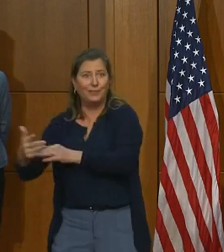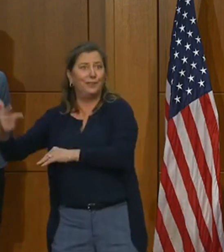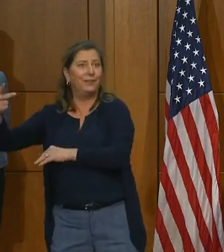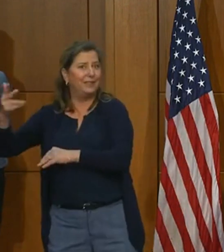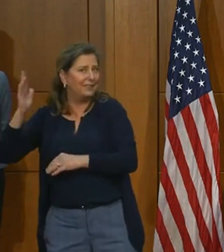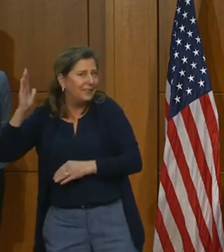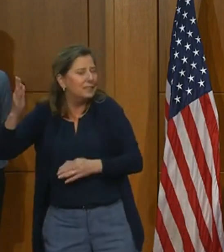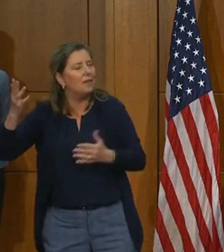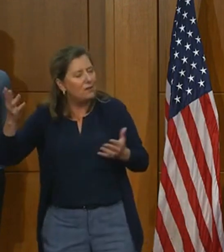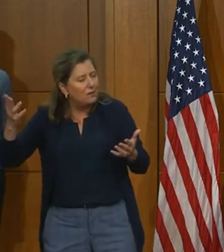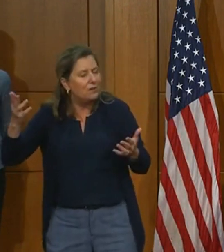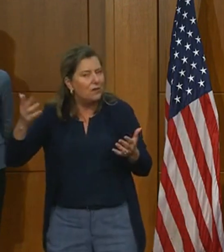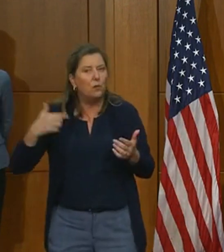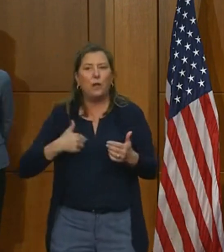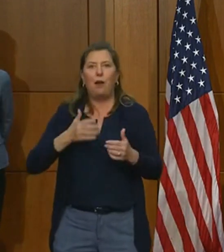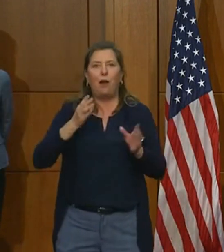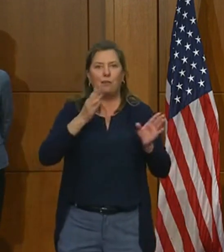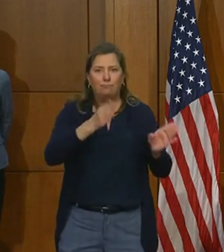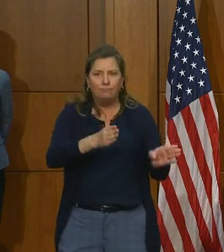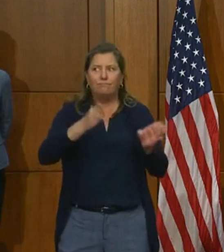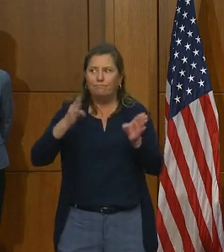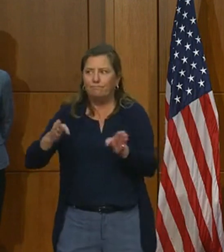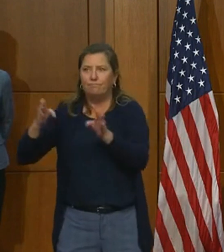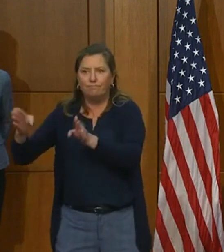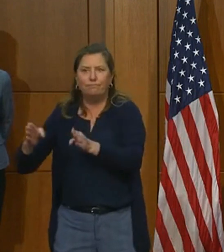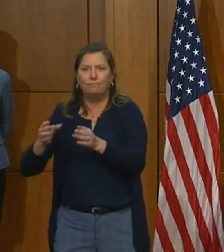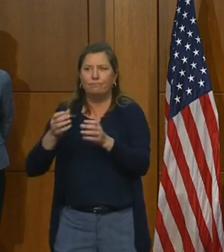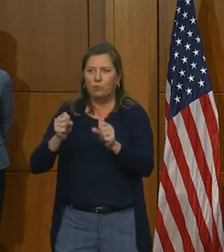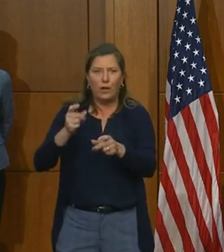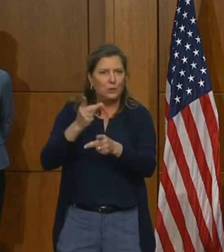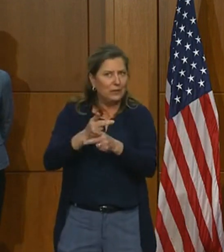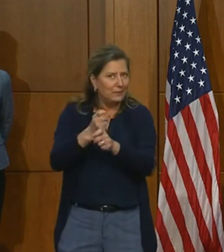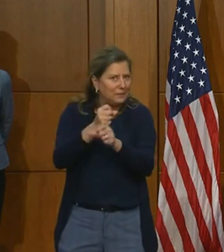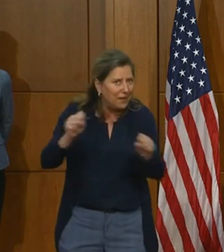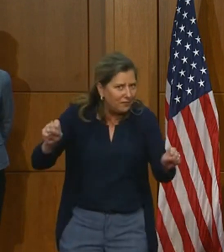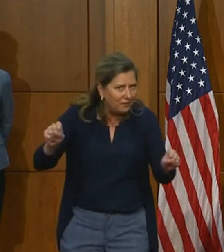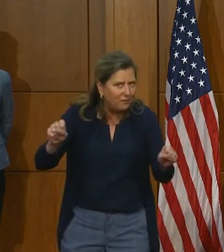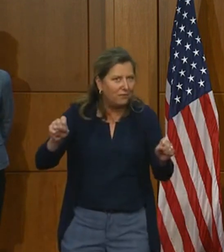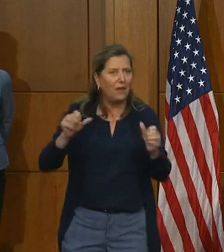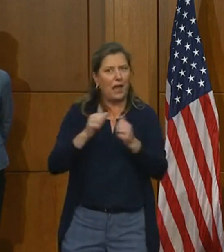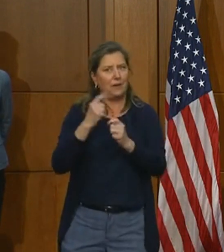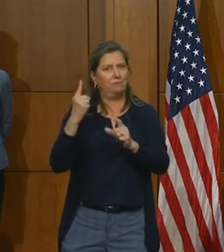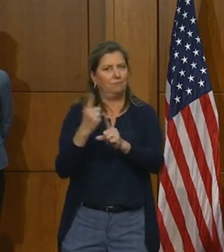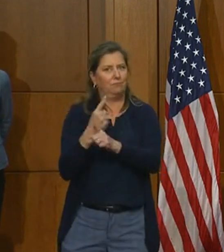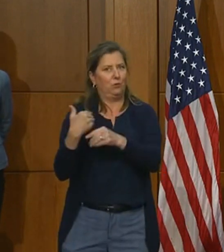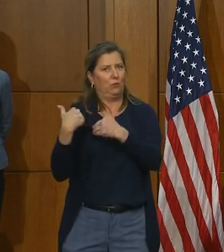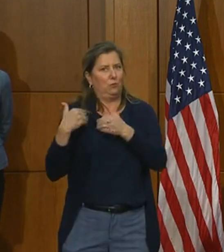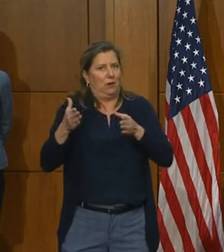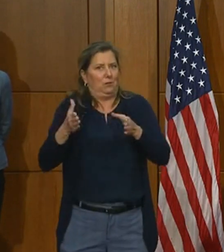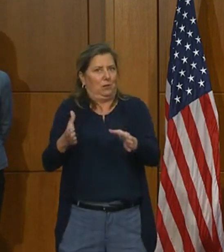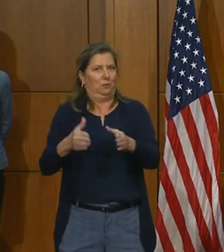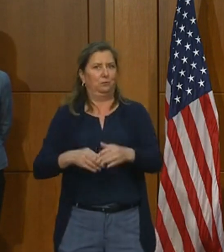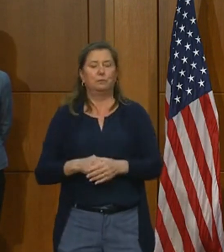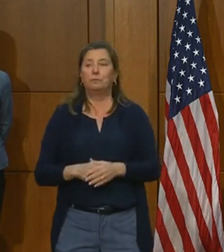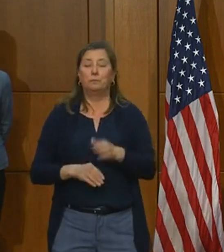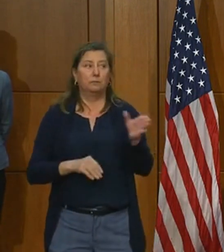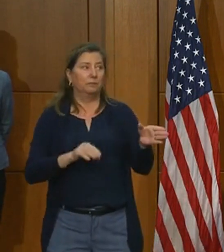So we're taking this in a stepwise fashion. We're doing it with safety, and we're doing it with responsibility.